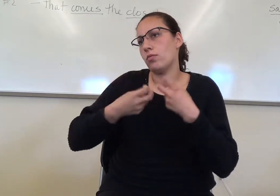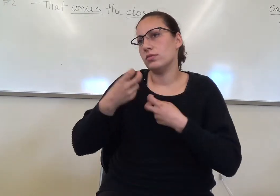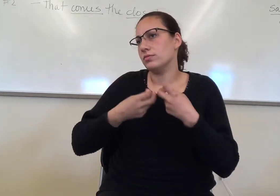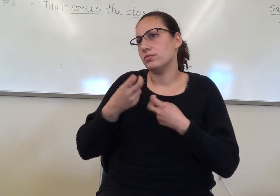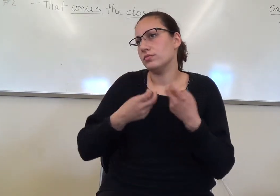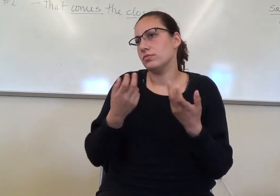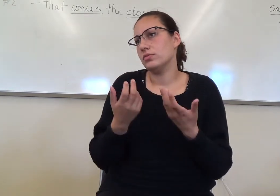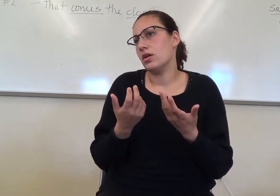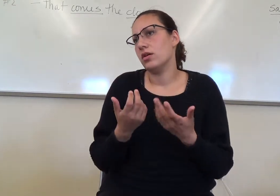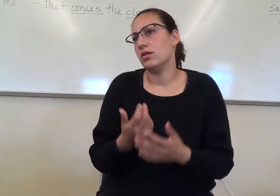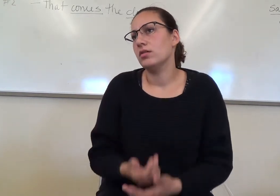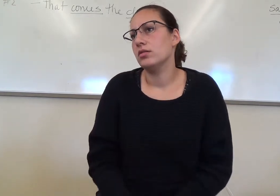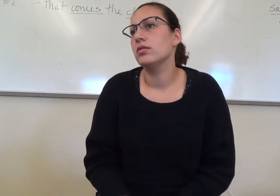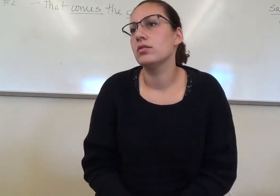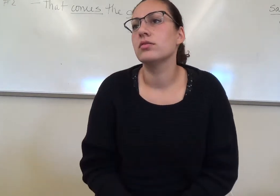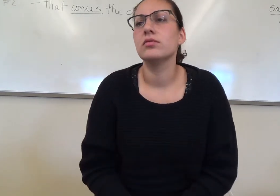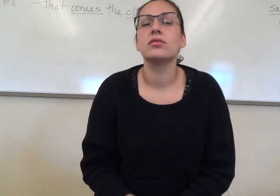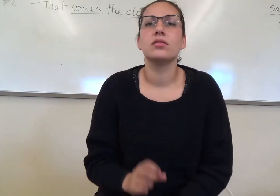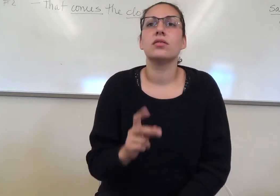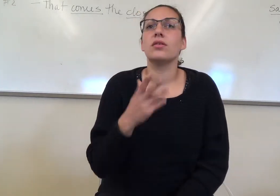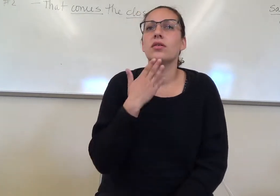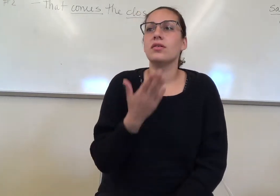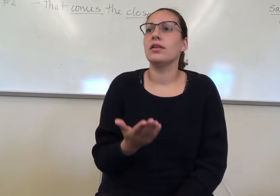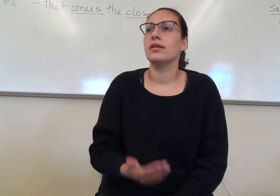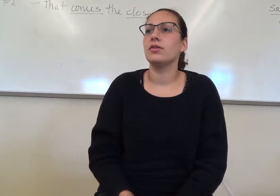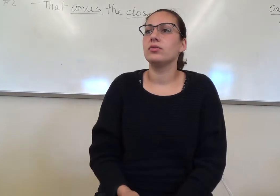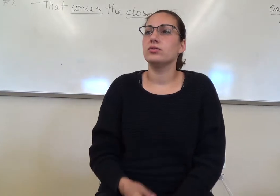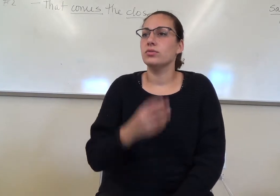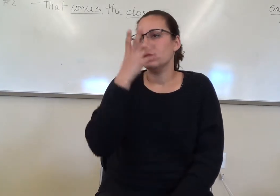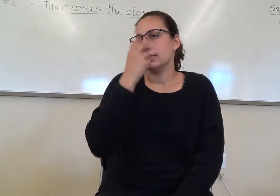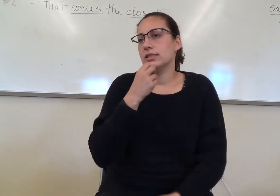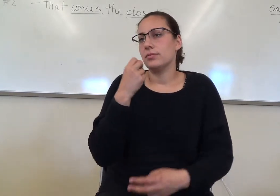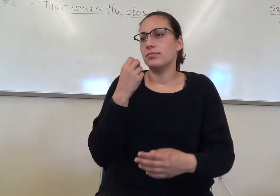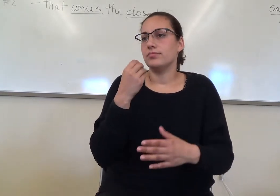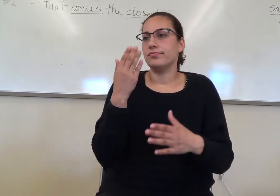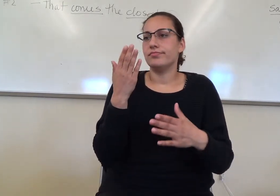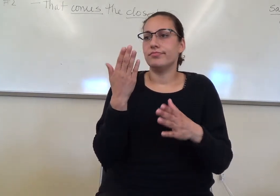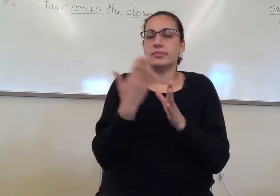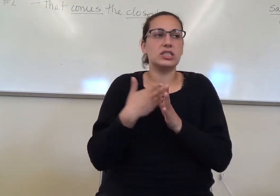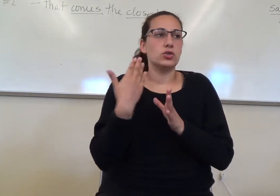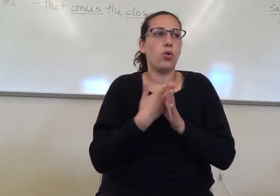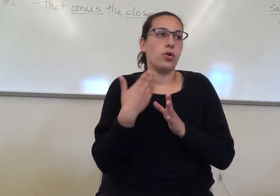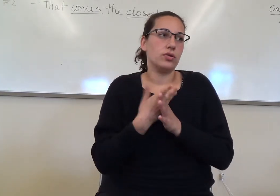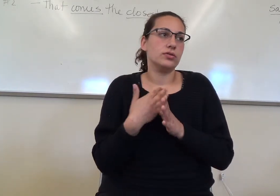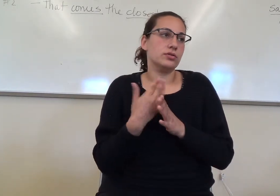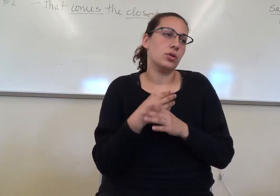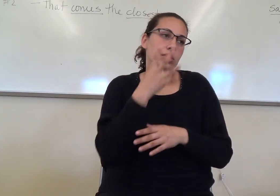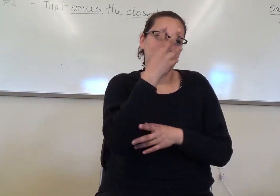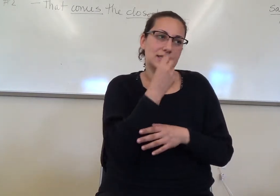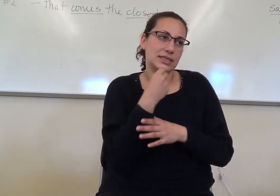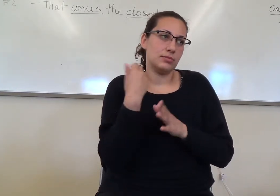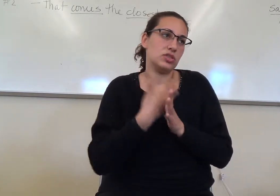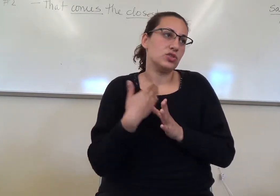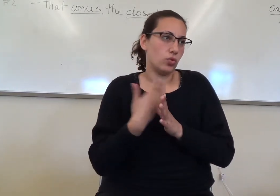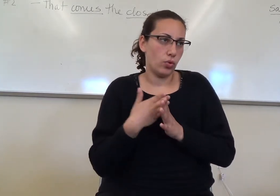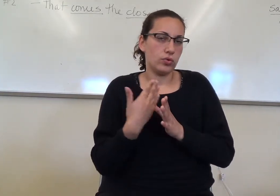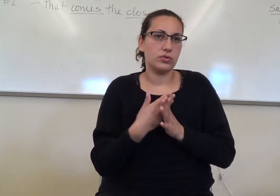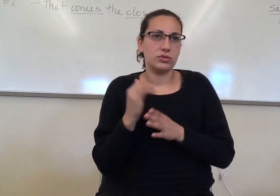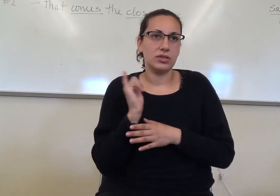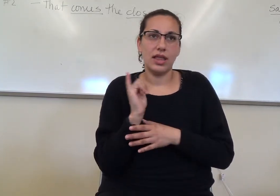What does this word mean? Can't sleep. Yeah, insomnia, same thing. Okay, disorders